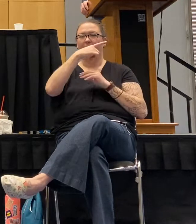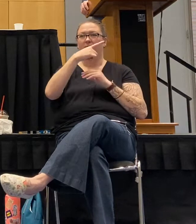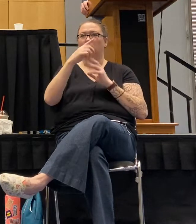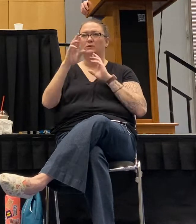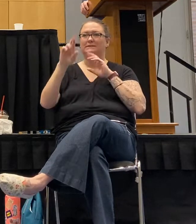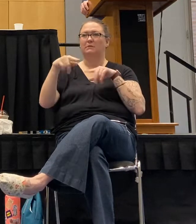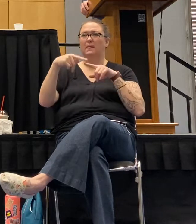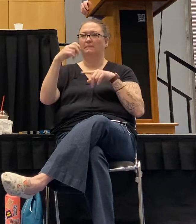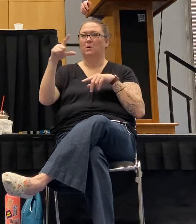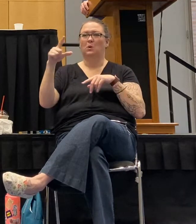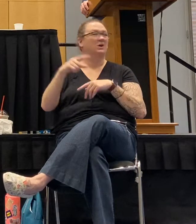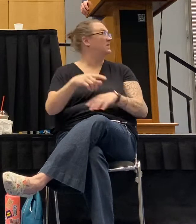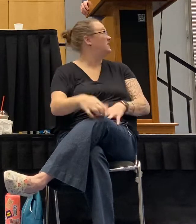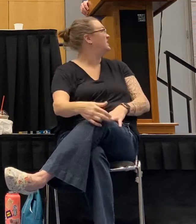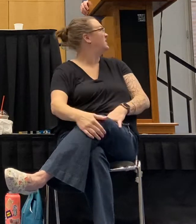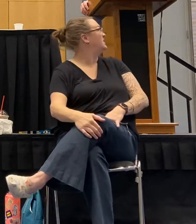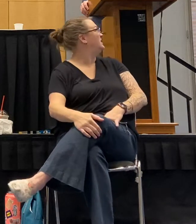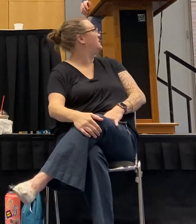respond to the